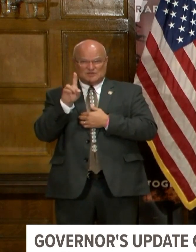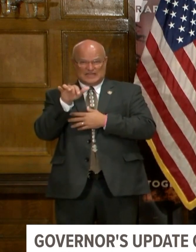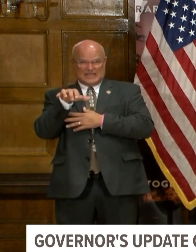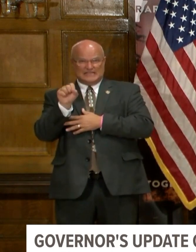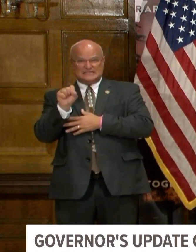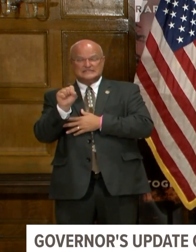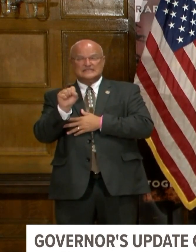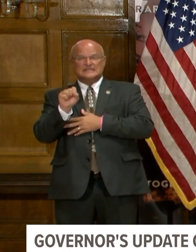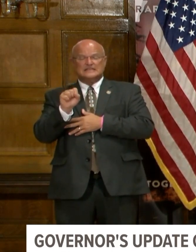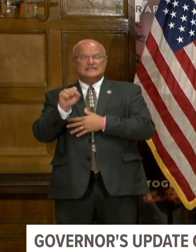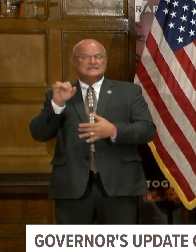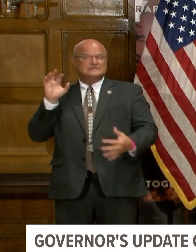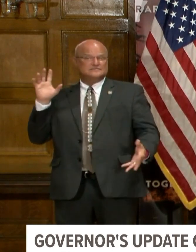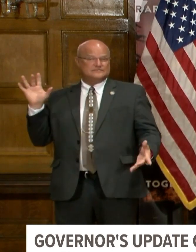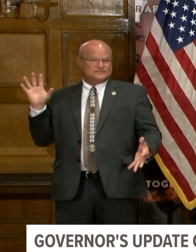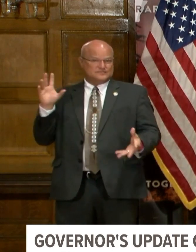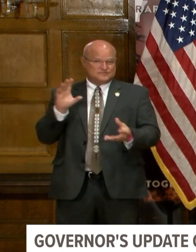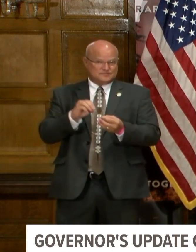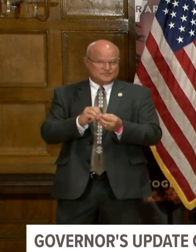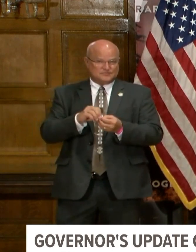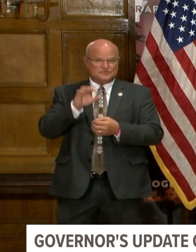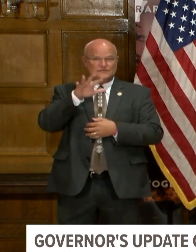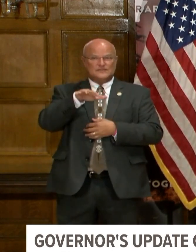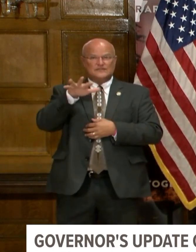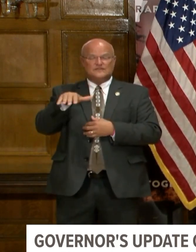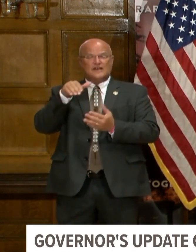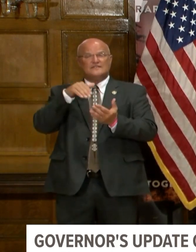days. That brings our total numbers to